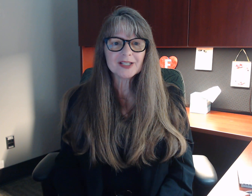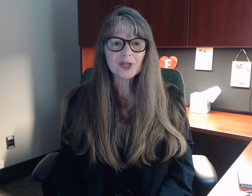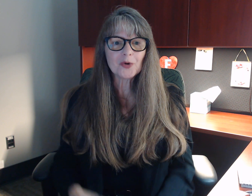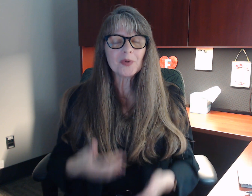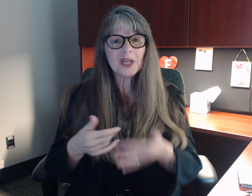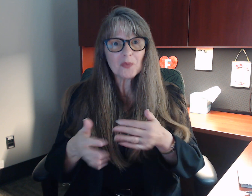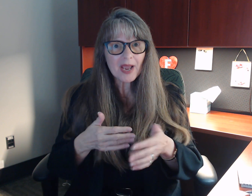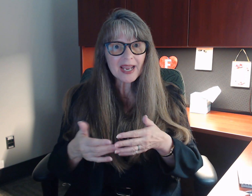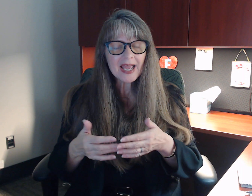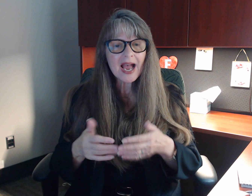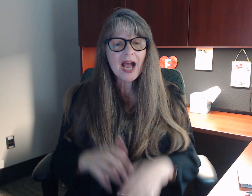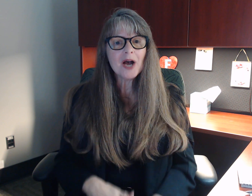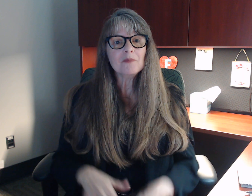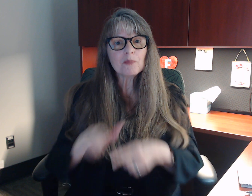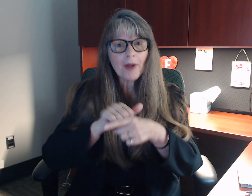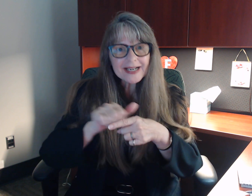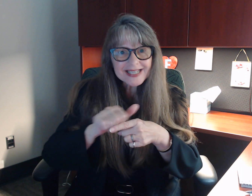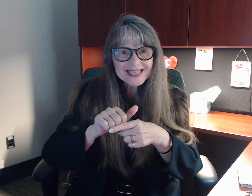So anyway, practice it